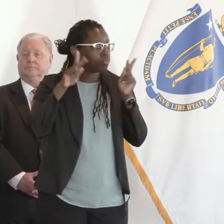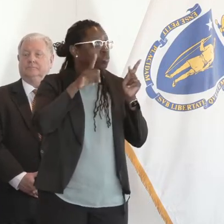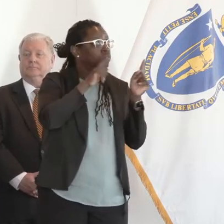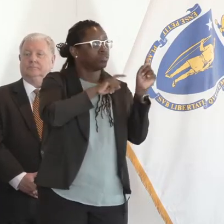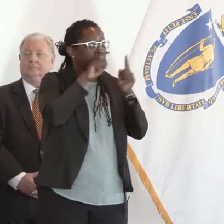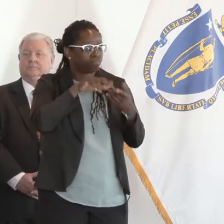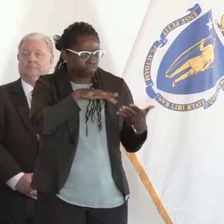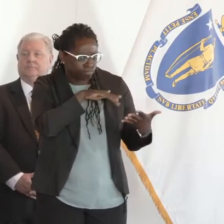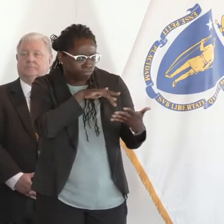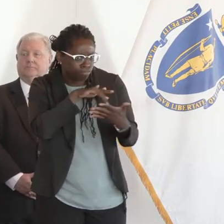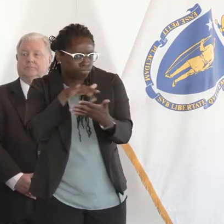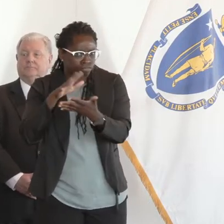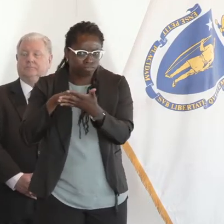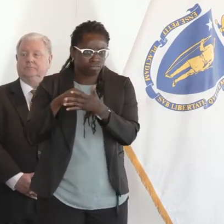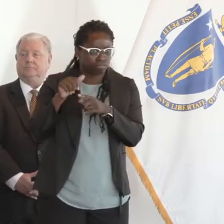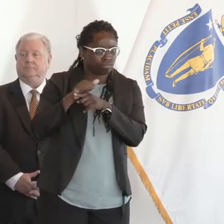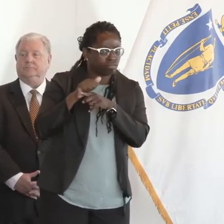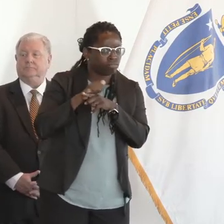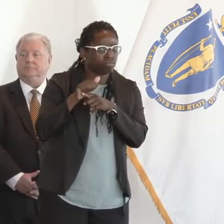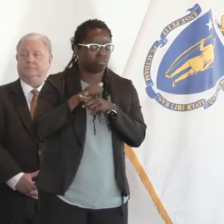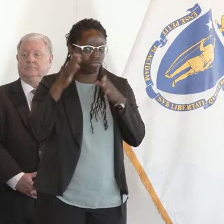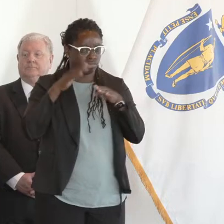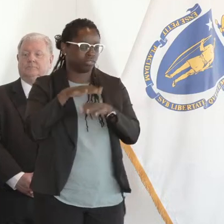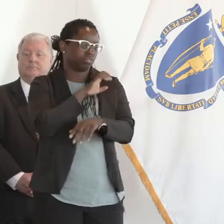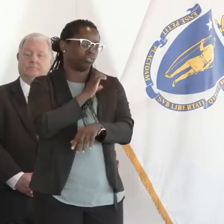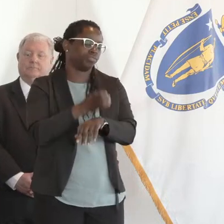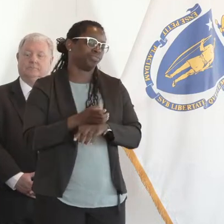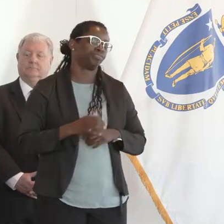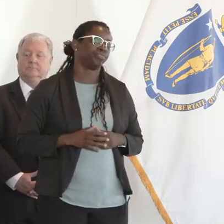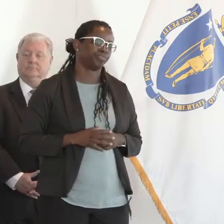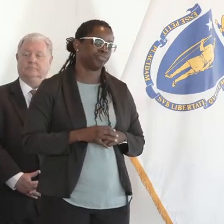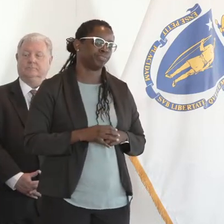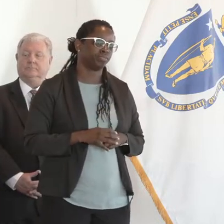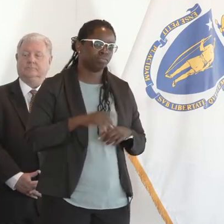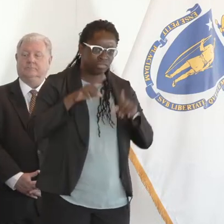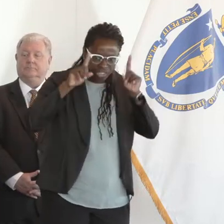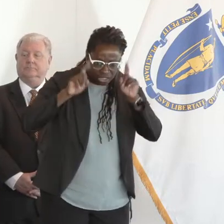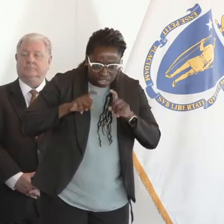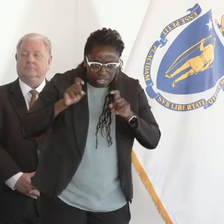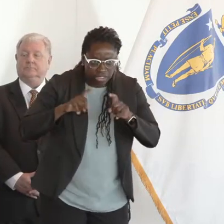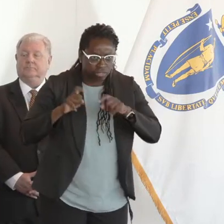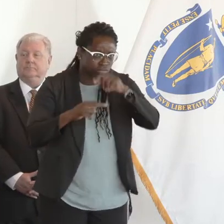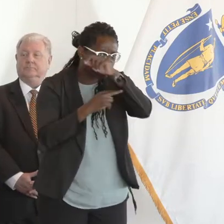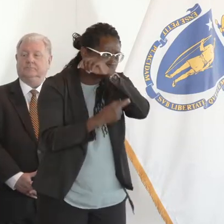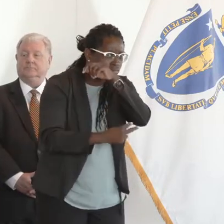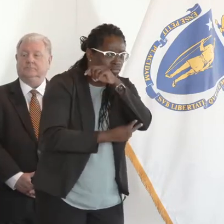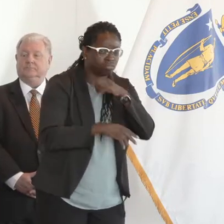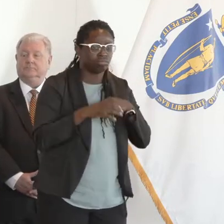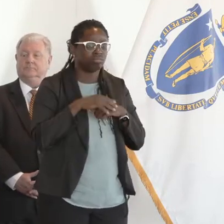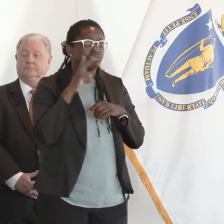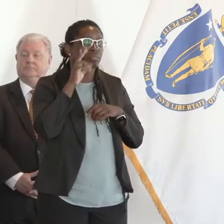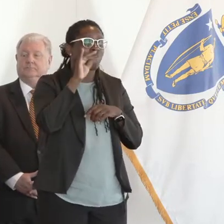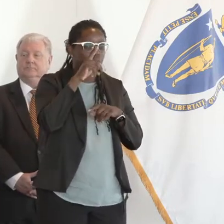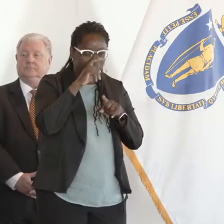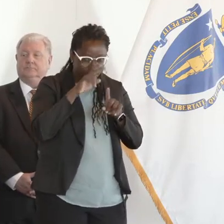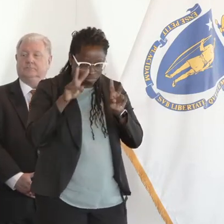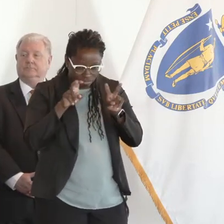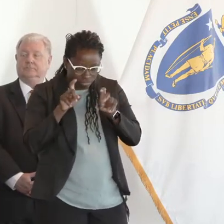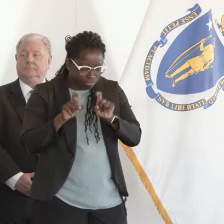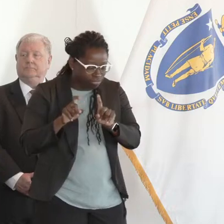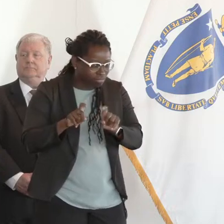of us, the ship's bridge simulator. And thankfully, real vessels are going to be operated by